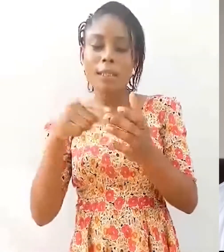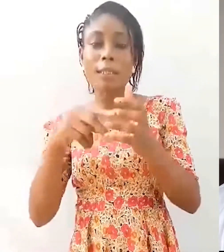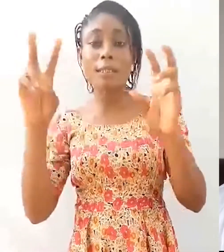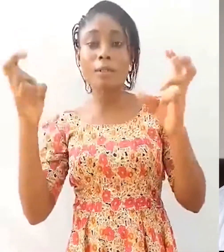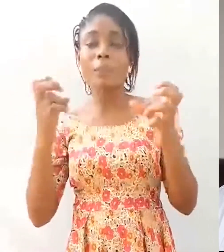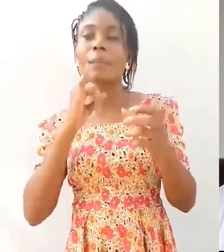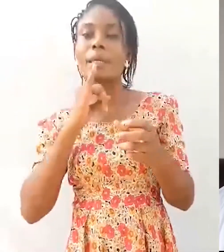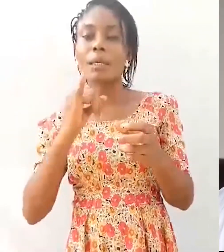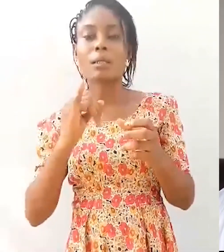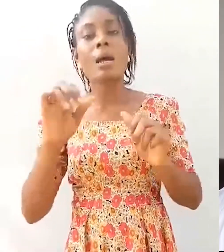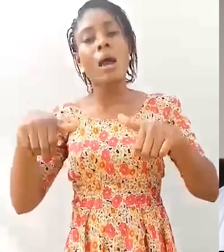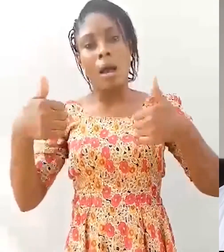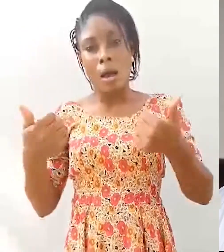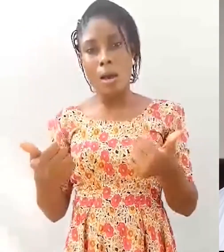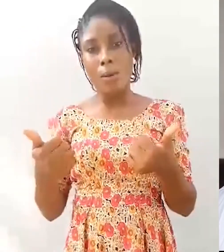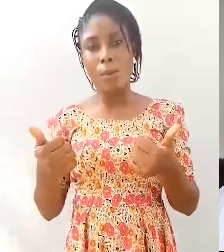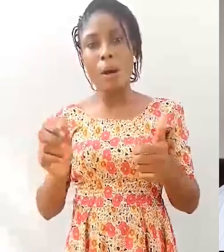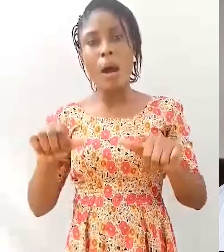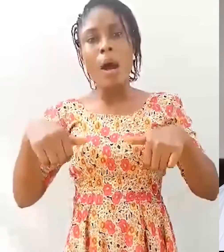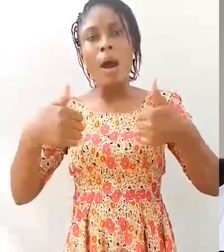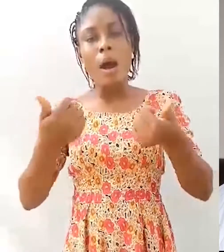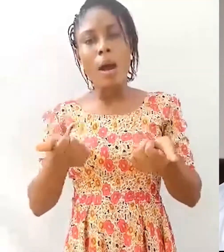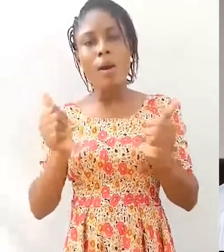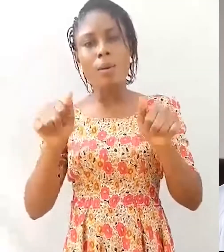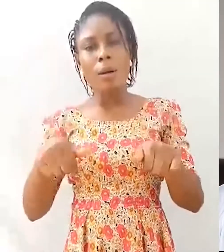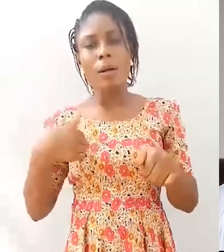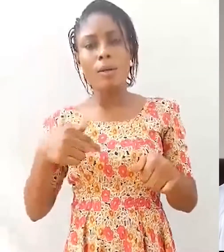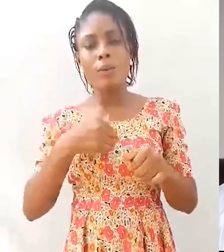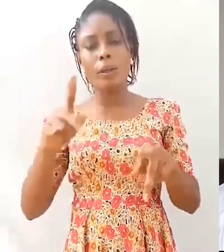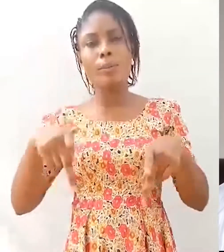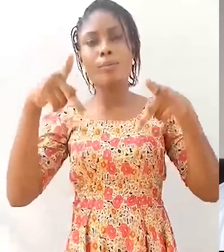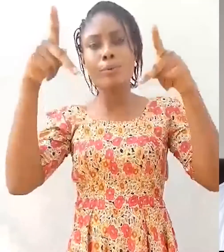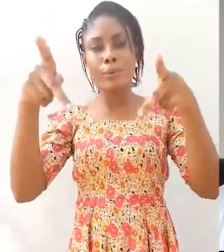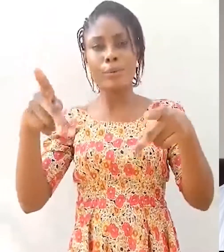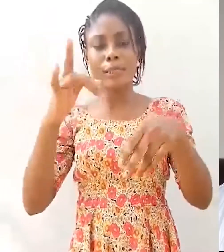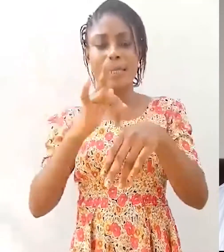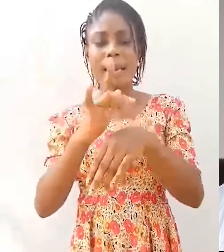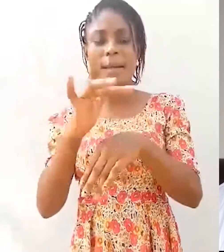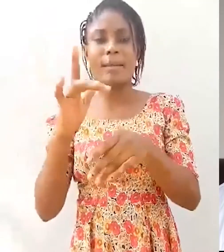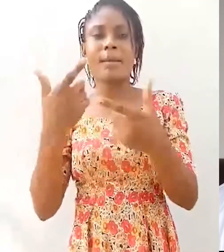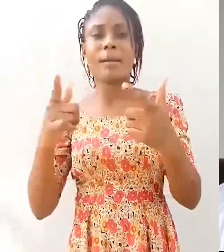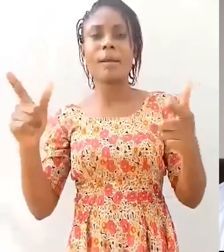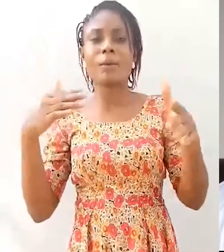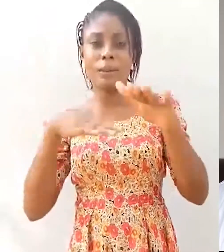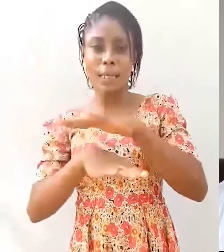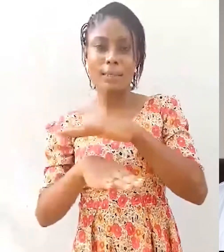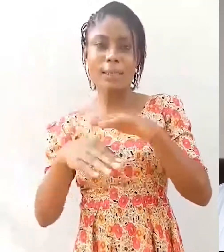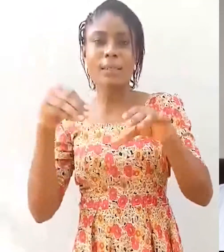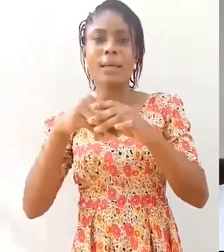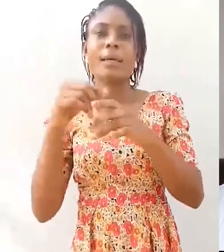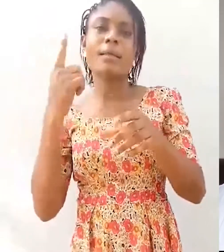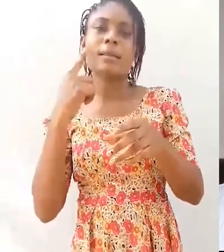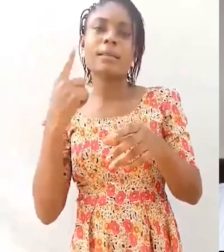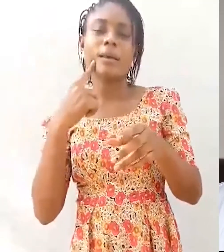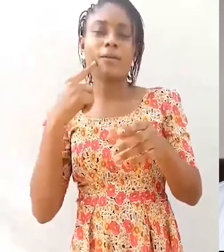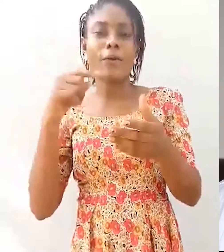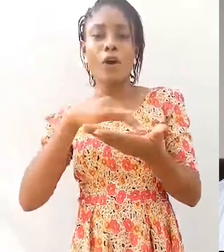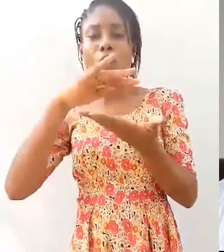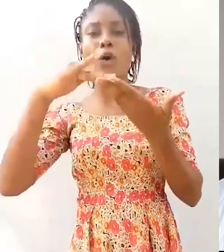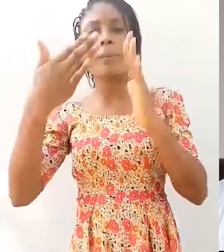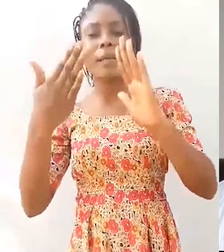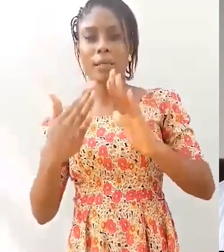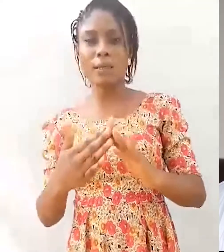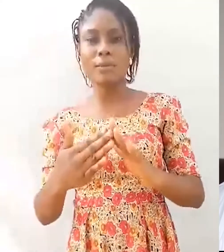how. How do we promote early language access in the deaf community? How do we do